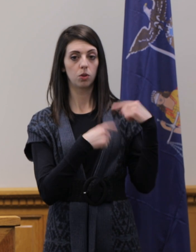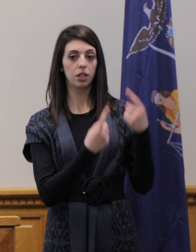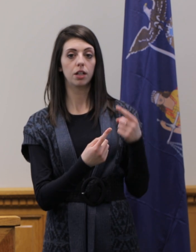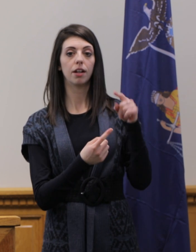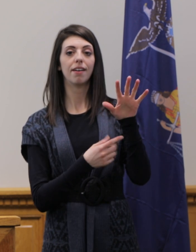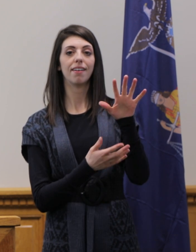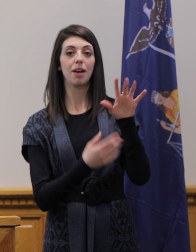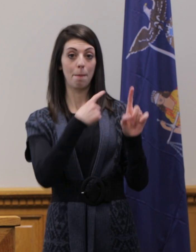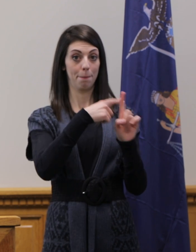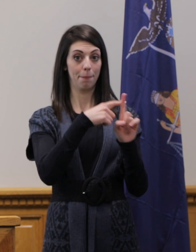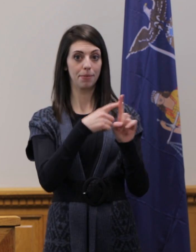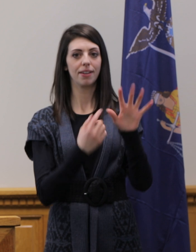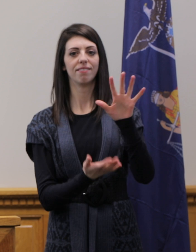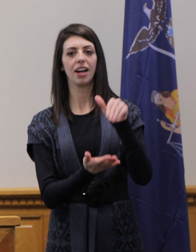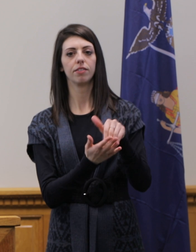cases,